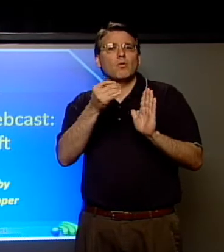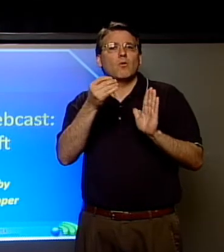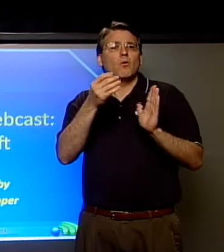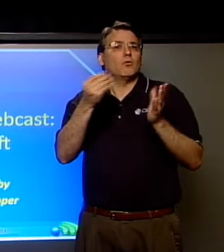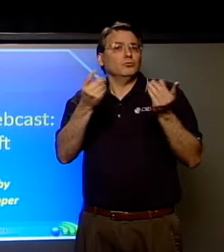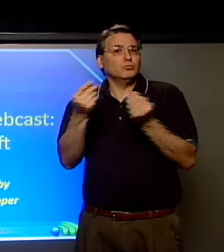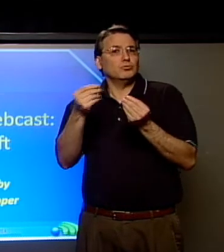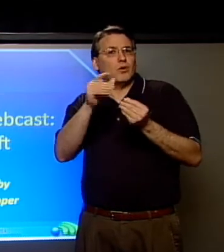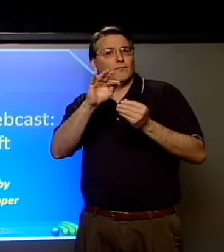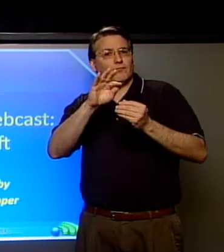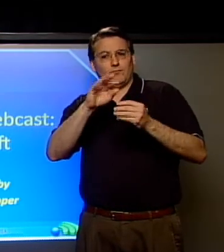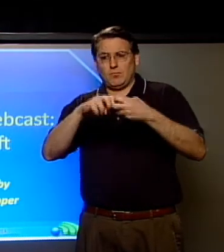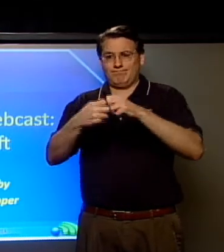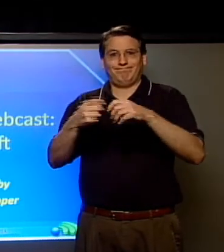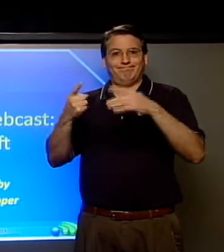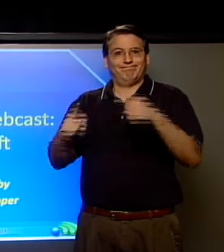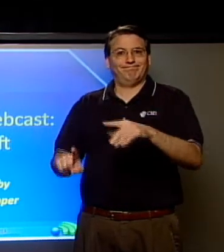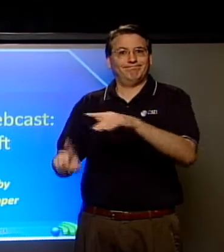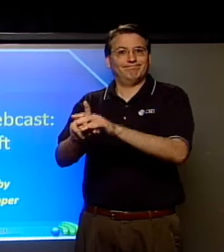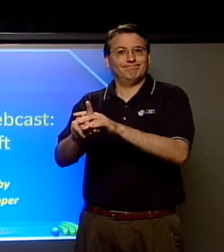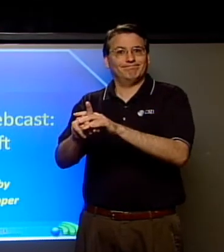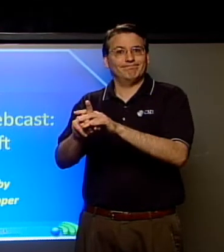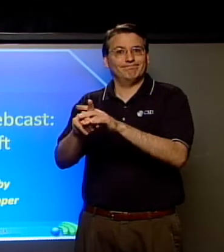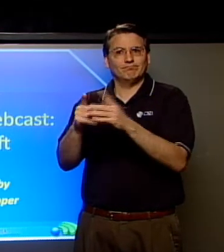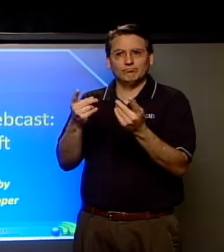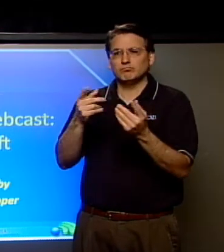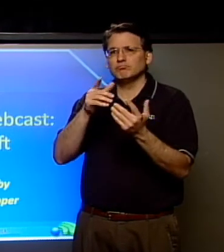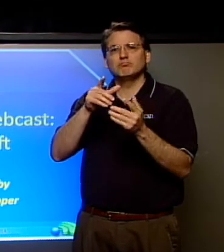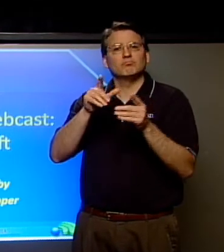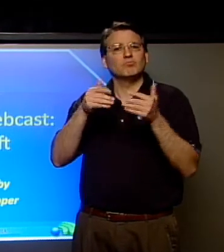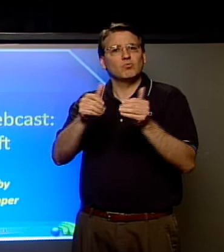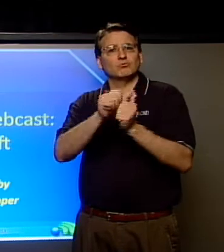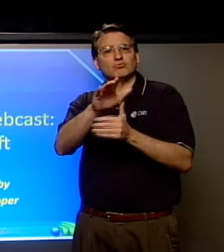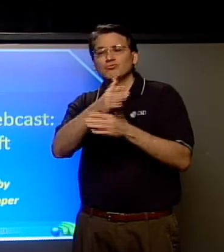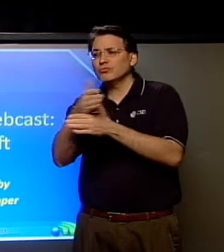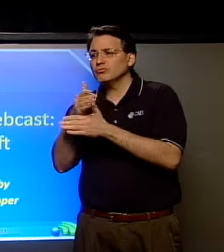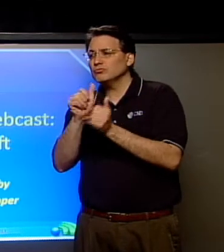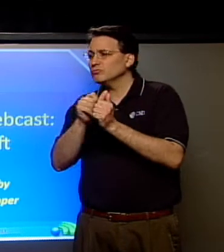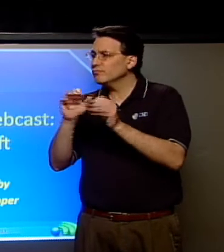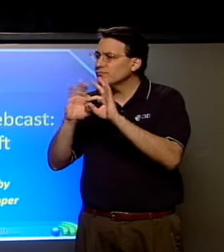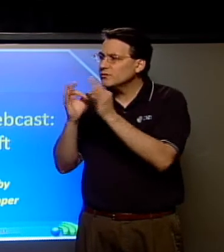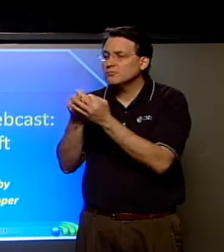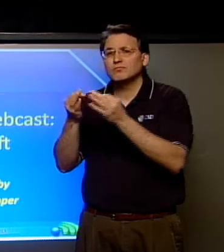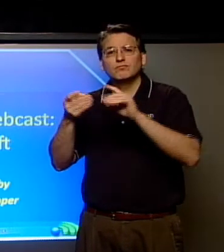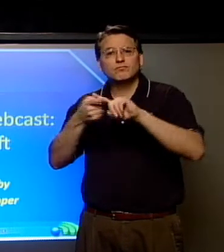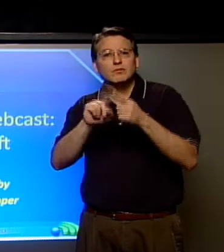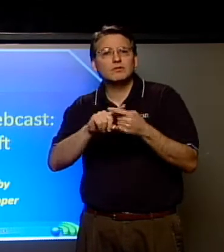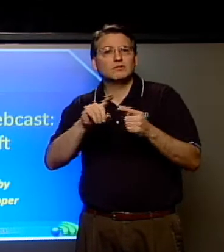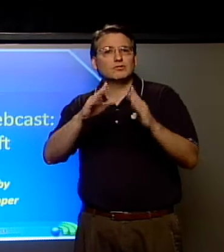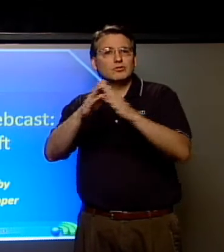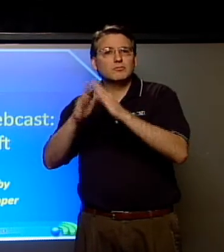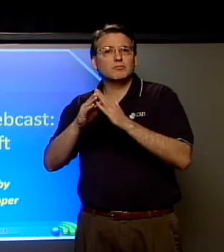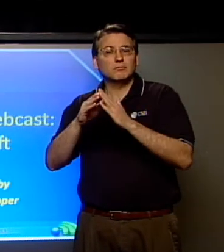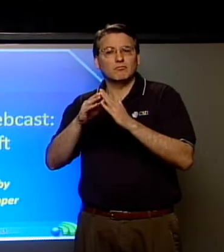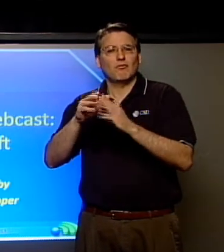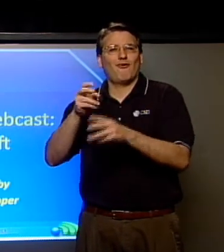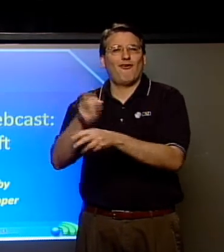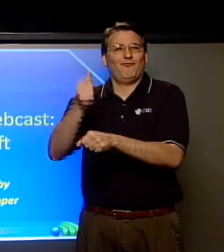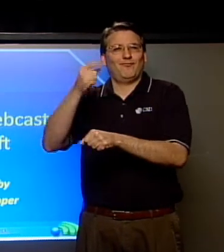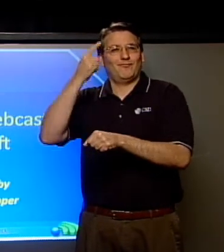do to protect yourself from identity theft, and how to solve it if these problems do arise.